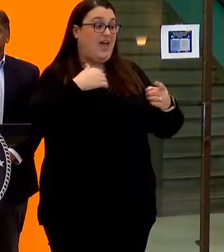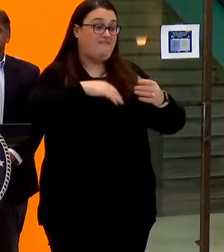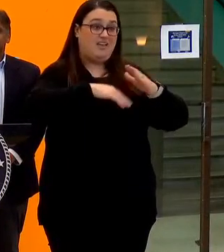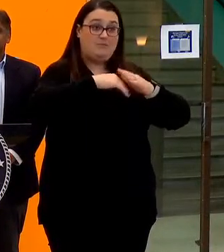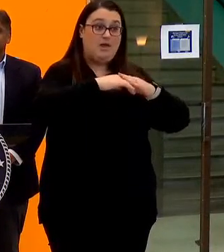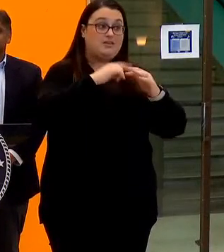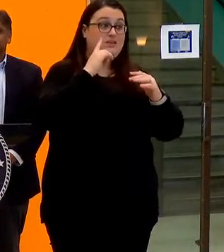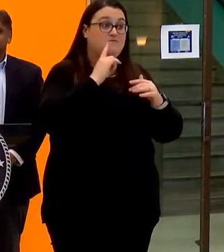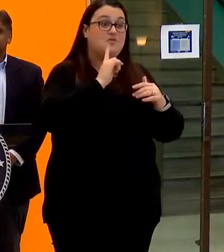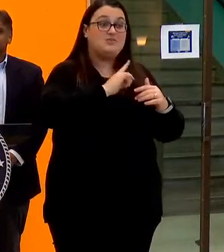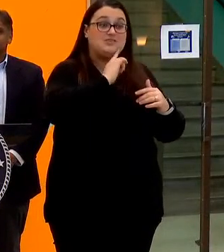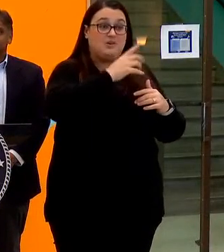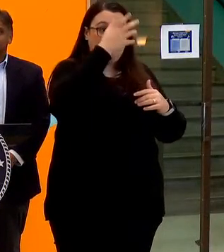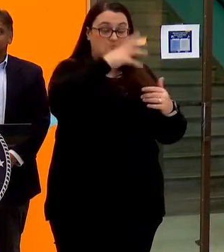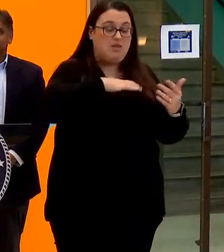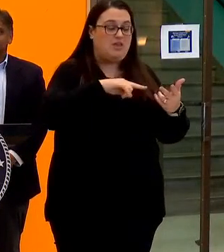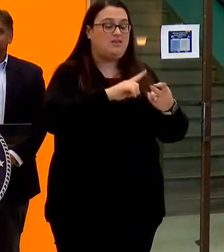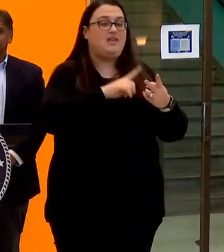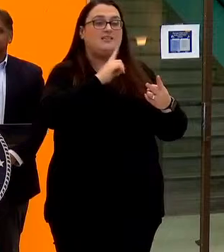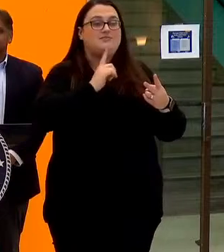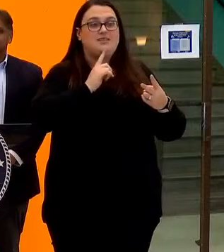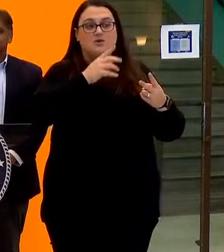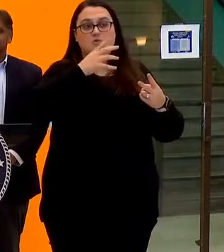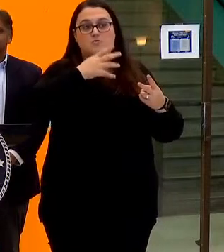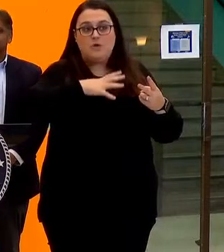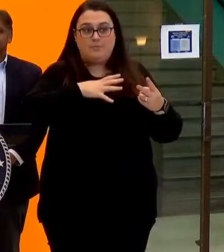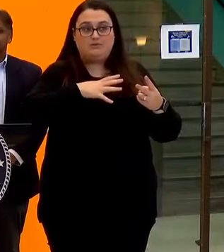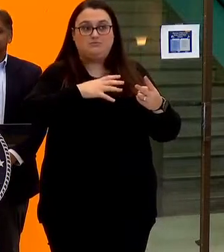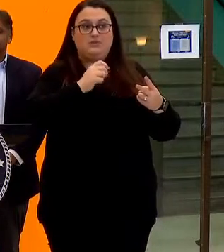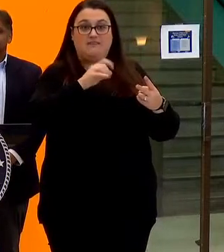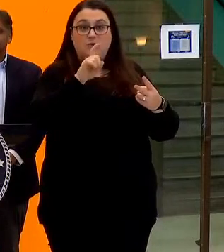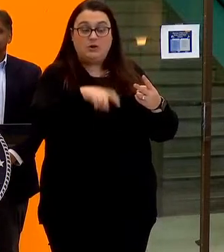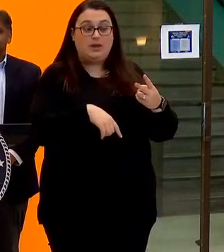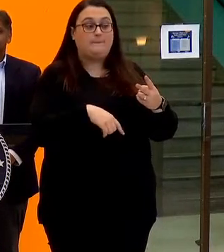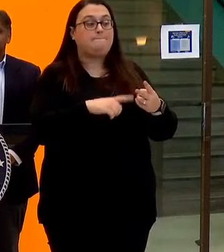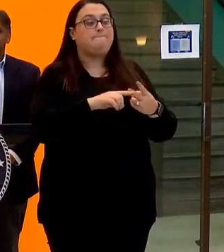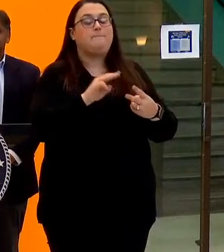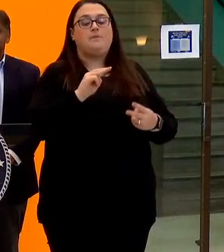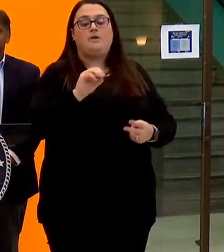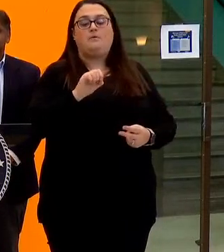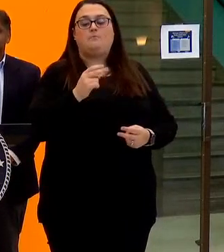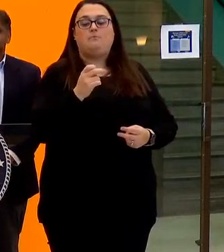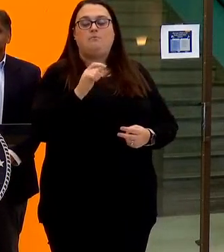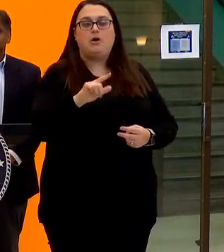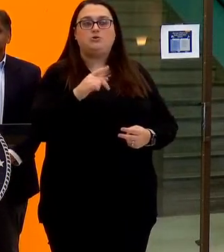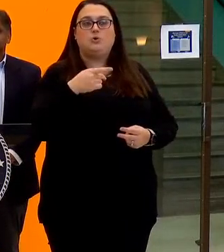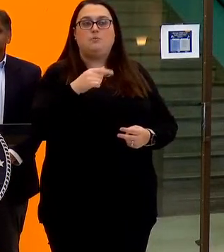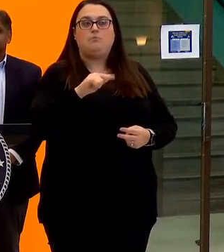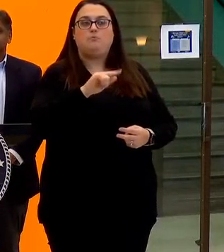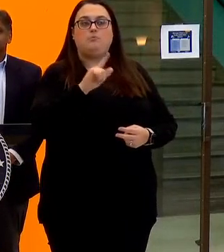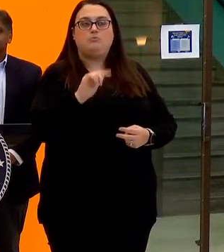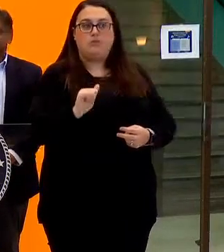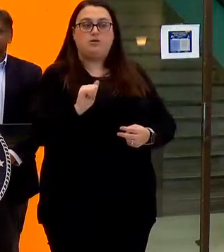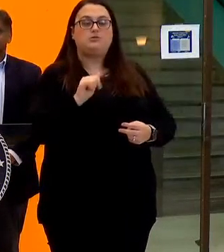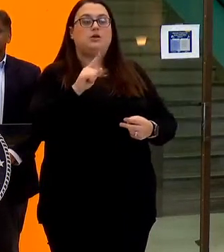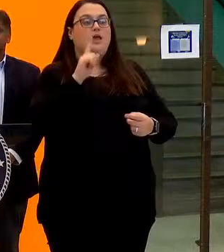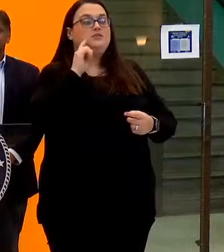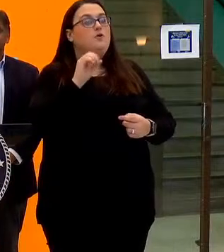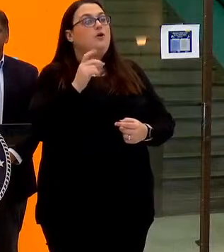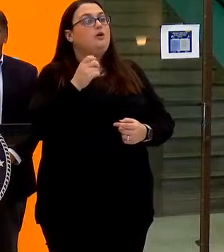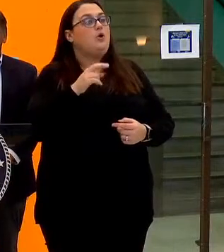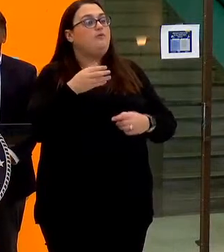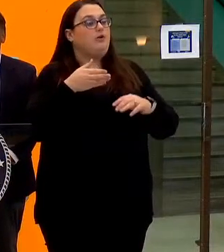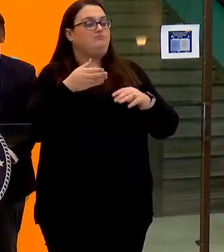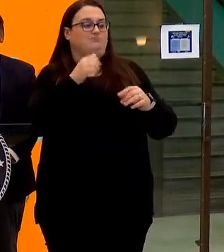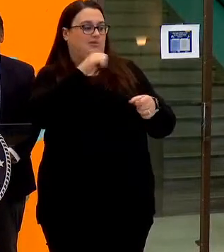for single adult men and women. Marshall Plaza has been activated as an inclement weather overflow